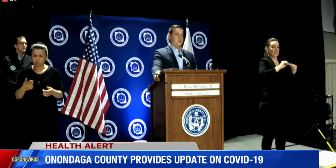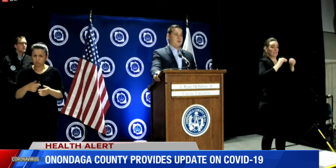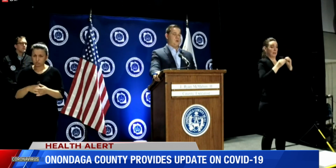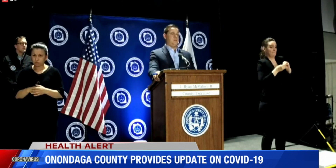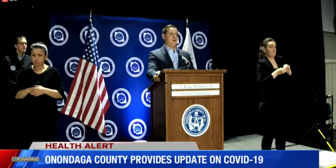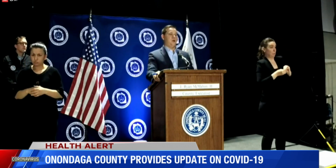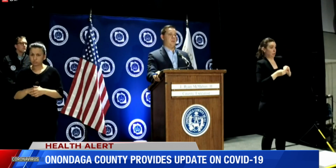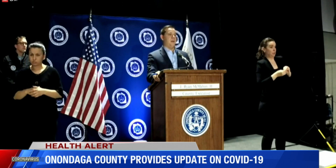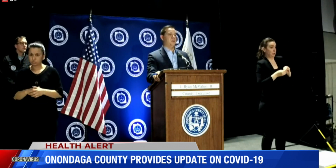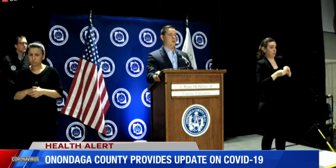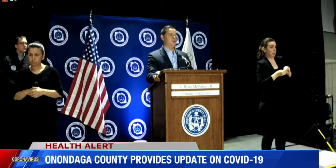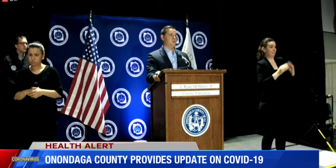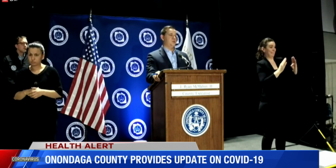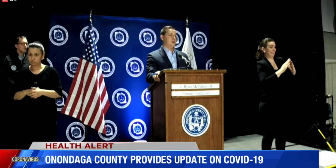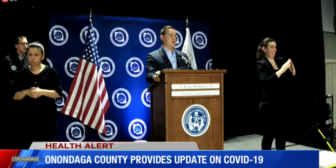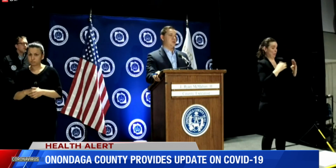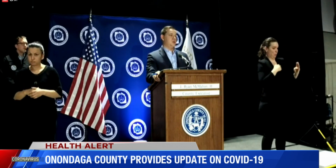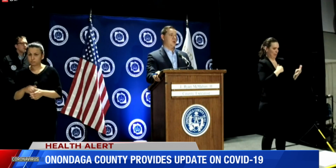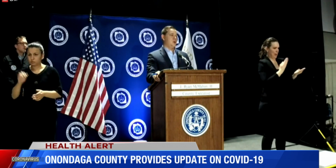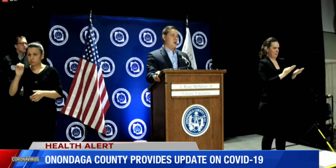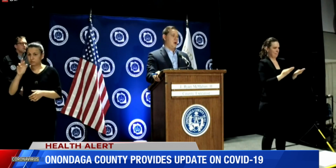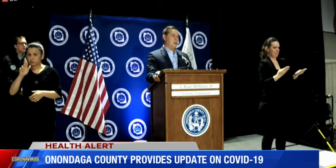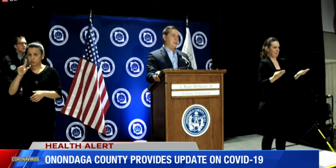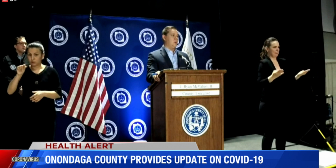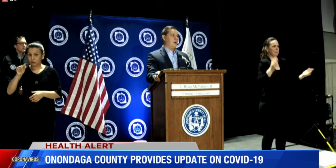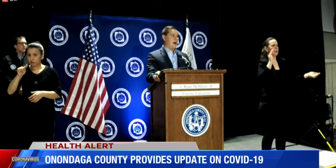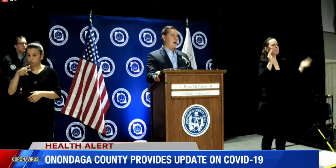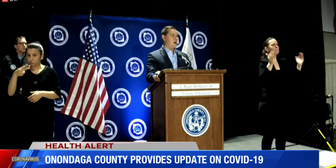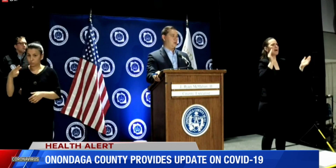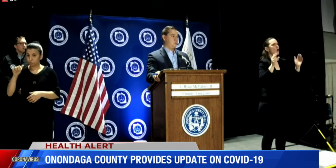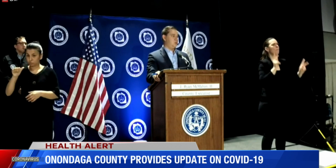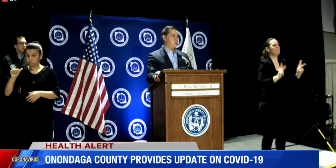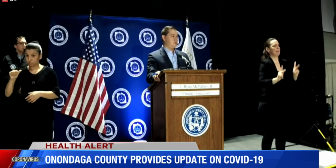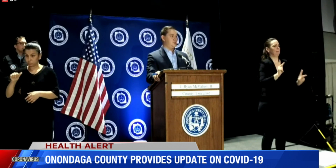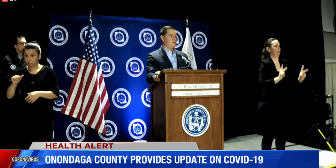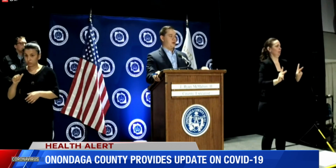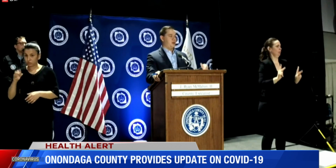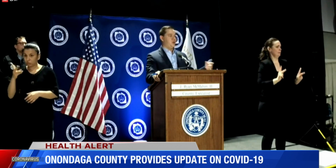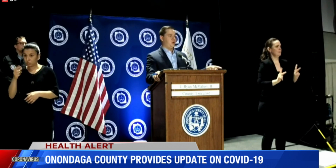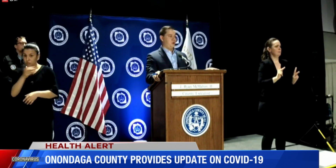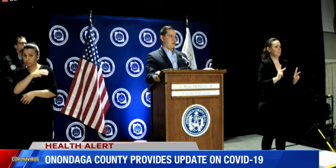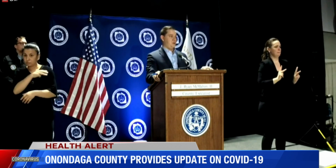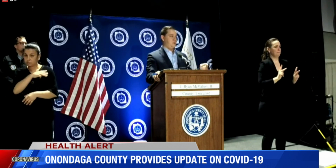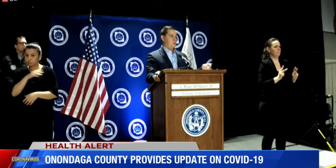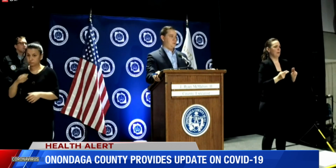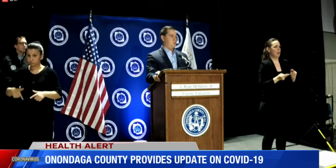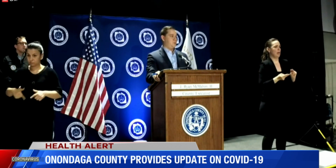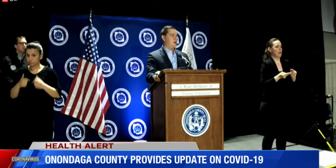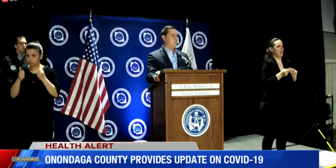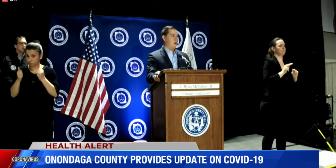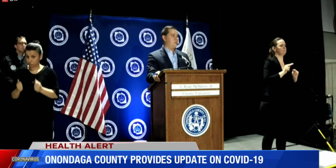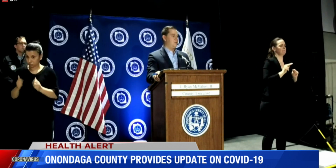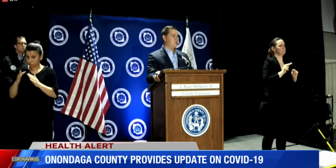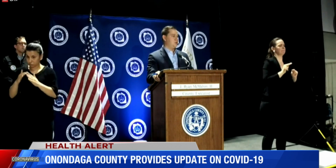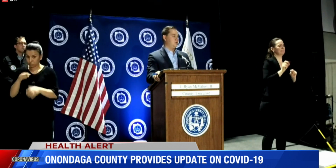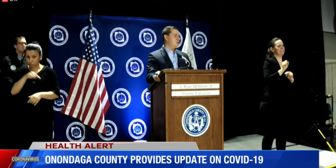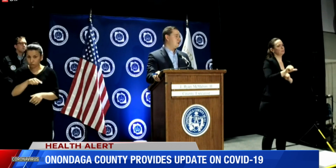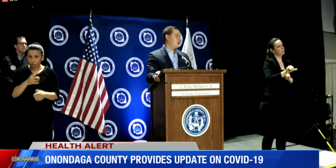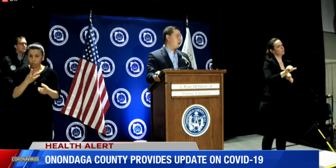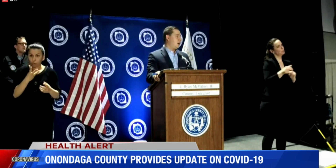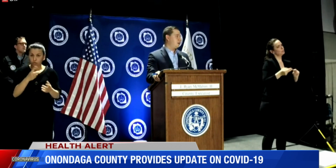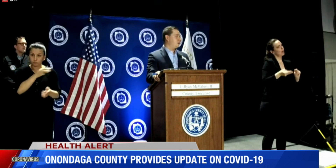numbers compared to population percentage, are a little bit higher. You know, the city's about 1/3 of the county